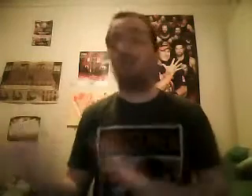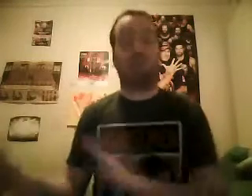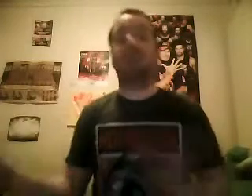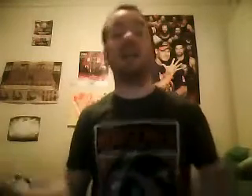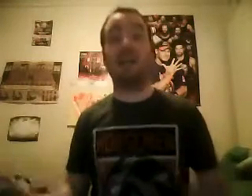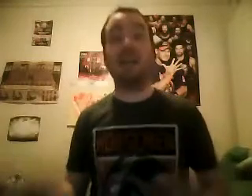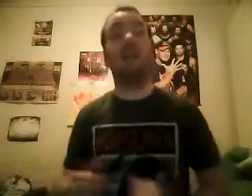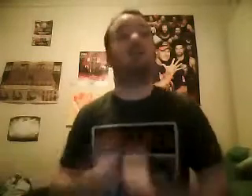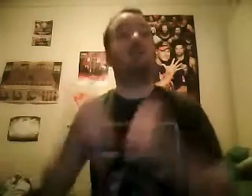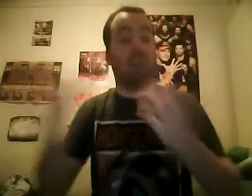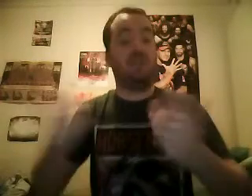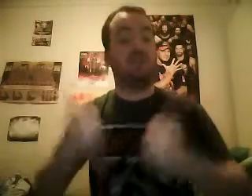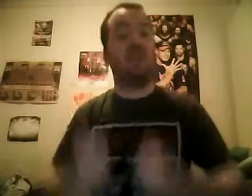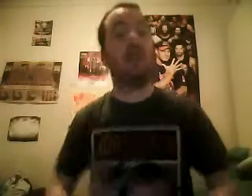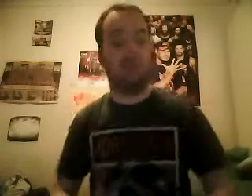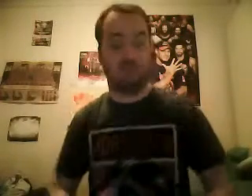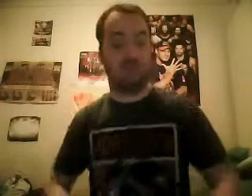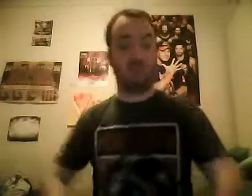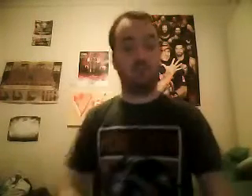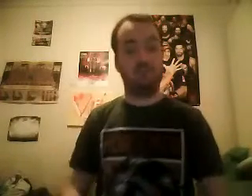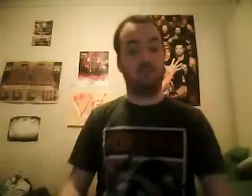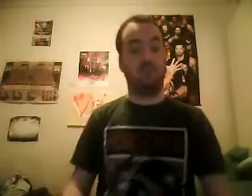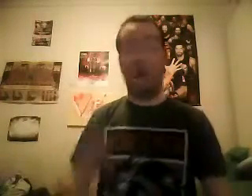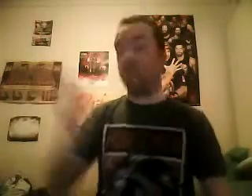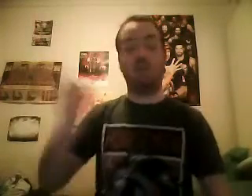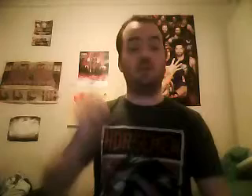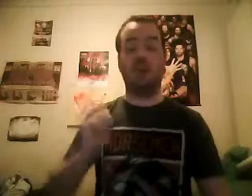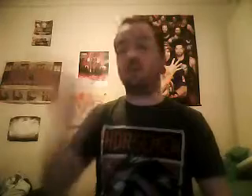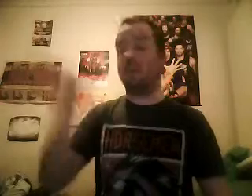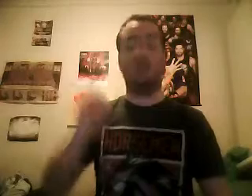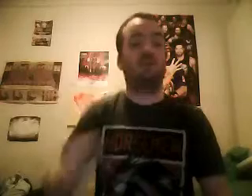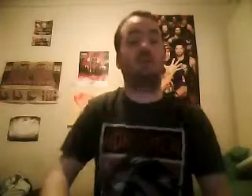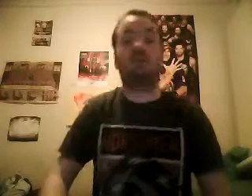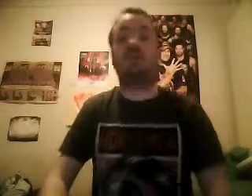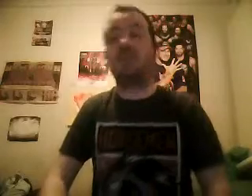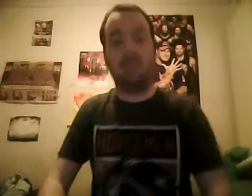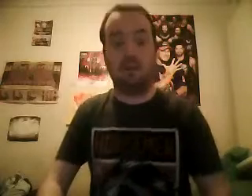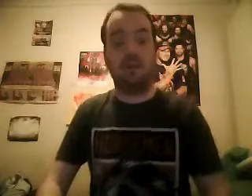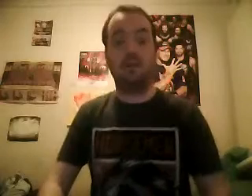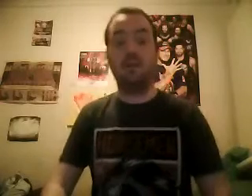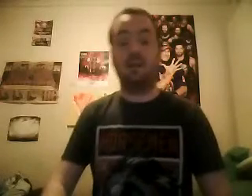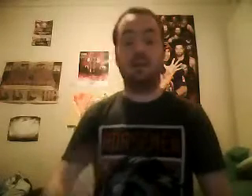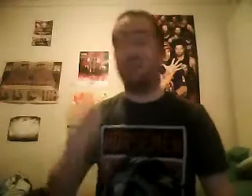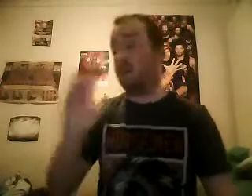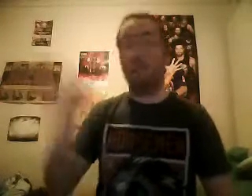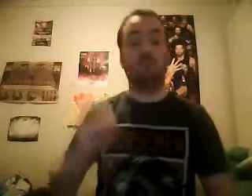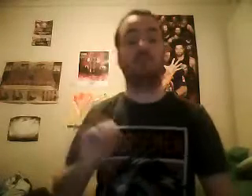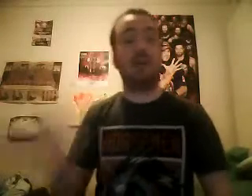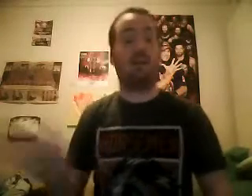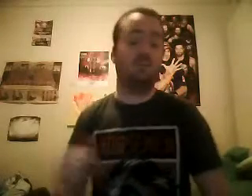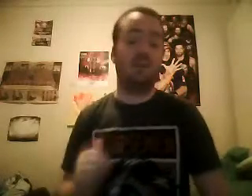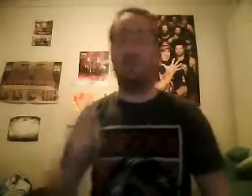drinking tea with Lacey Evans. I don't like it. It makes her look silly. It makes her look dumb that